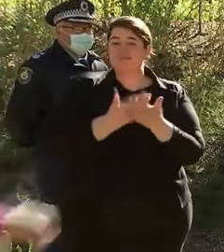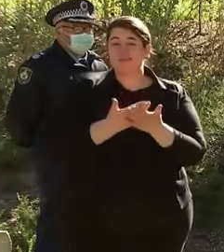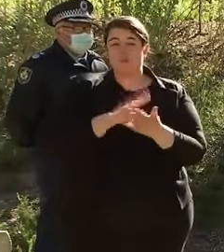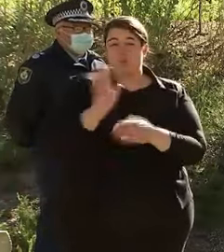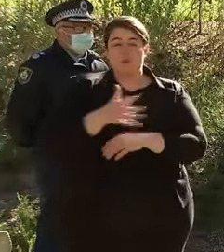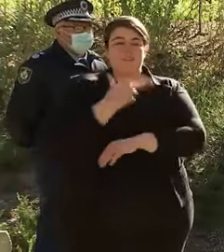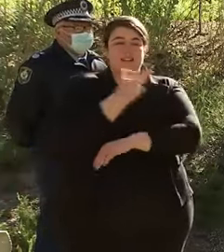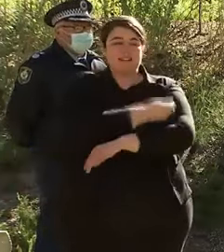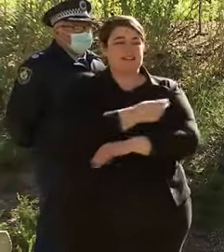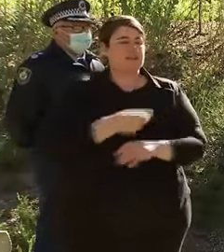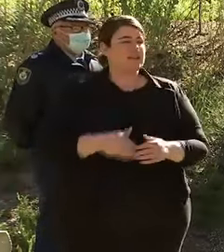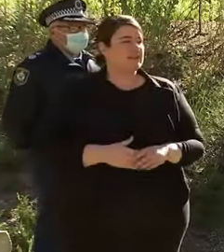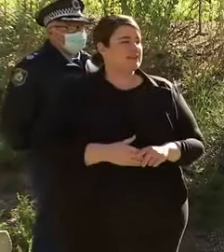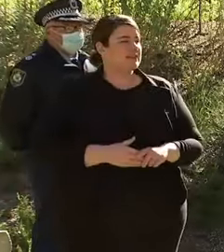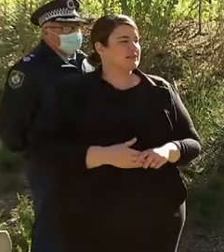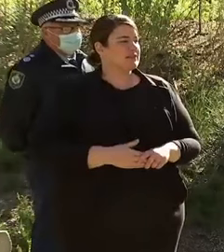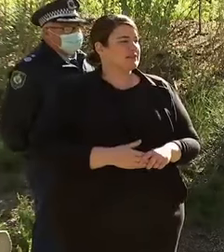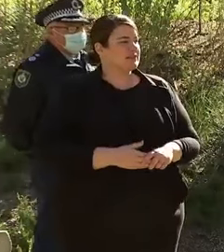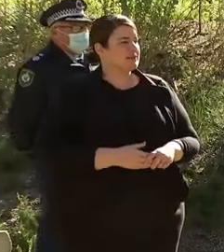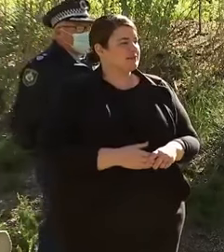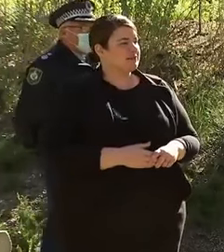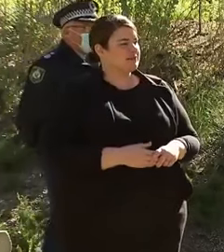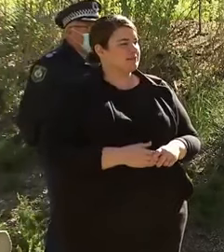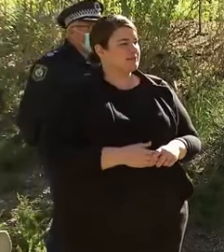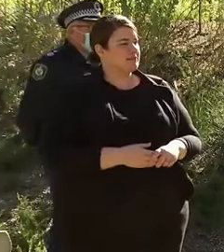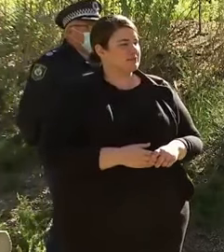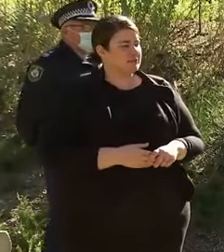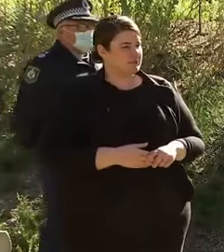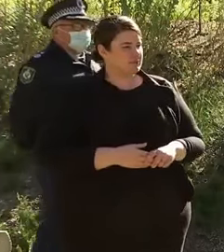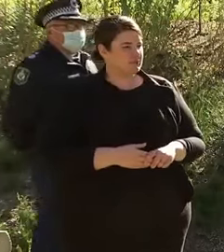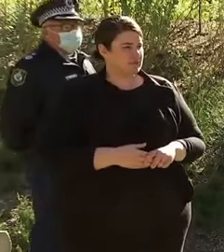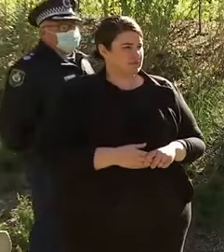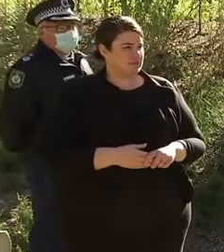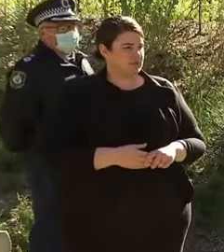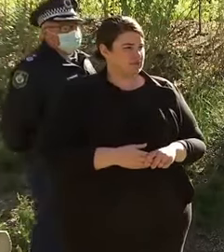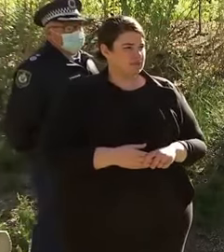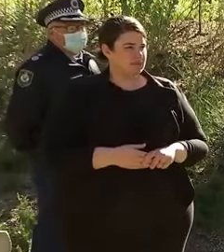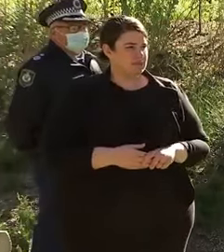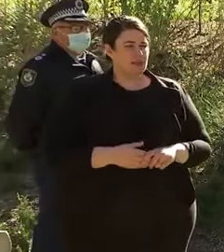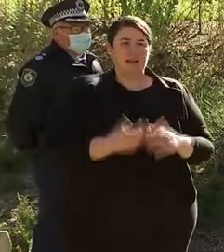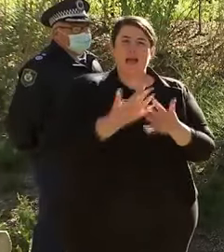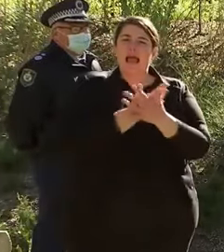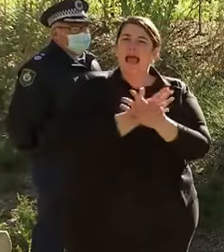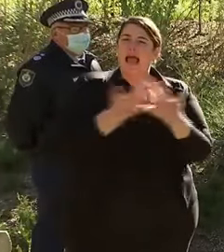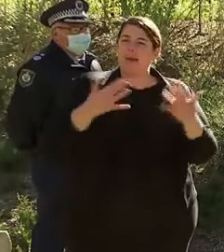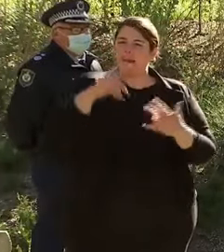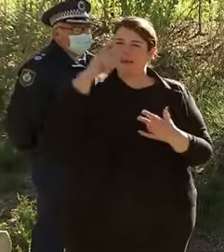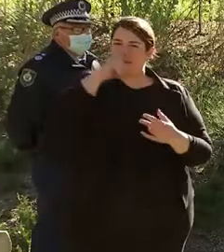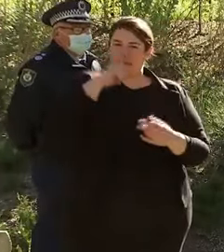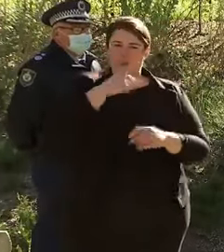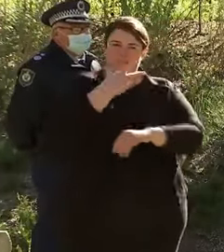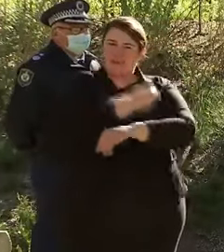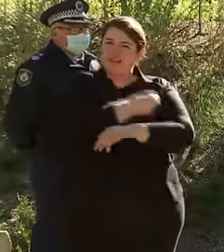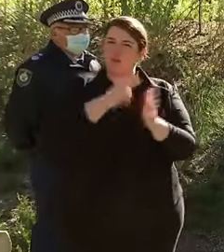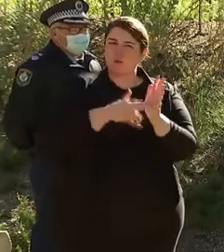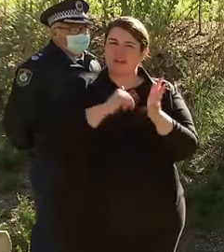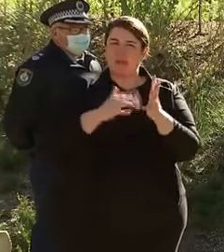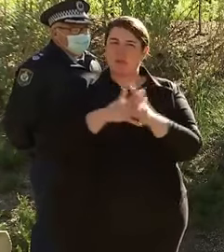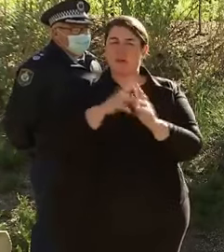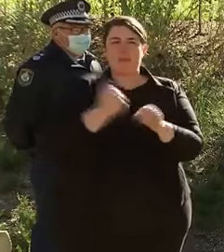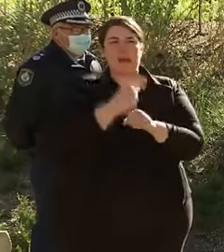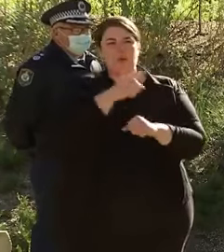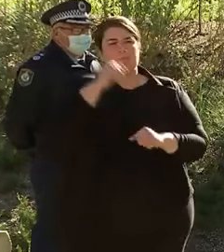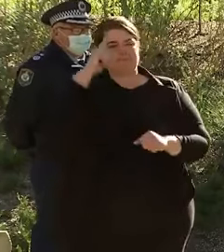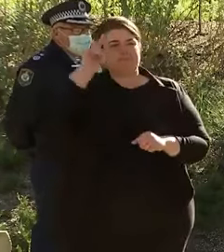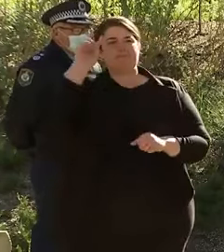And on that point, what percentage of vaccinations in New South Wales would you be happy with to avoid a lockdown? Yeah, well, look, I